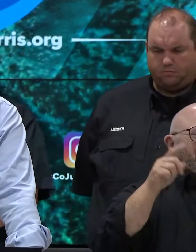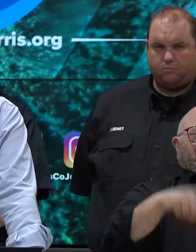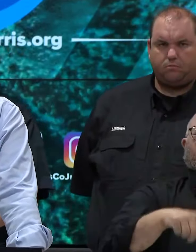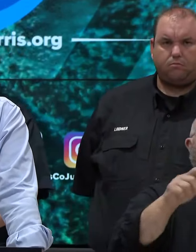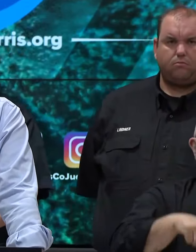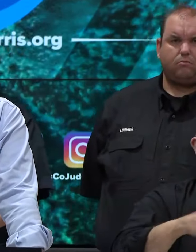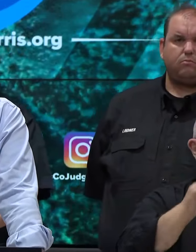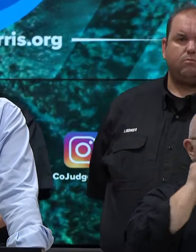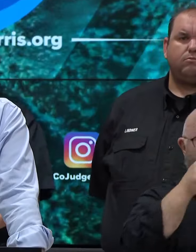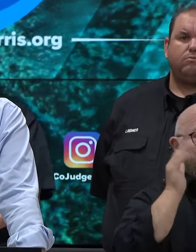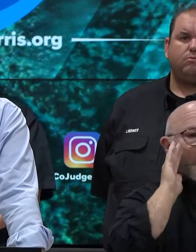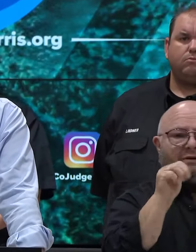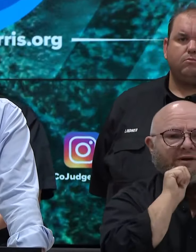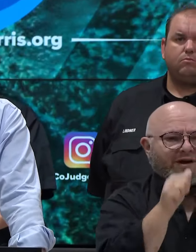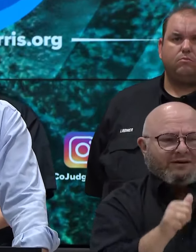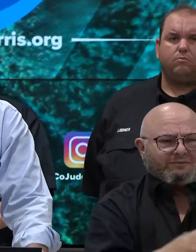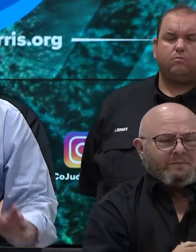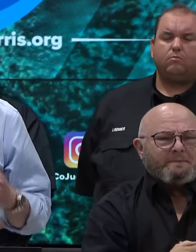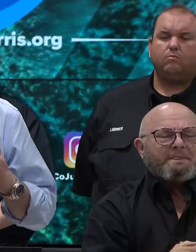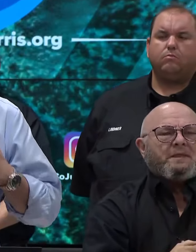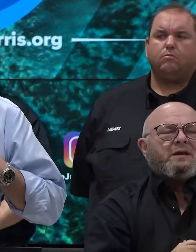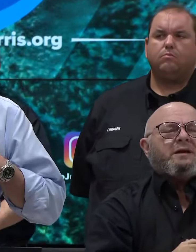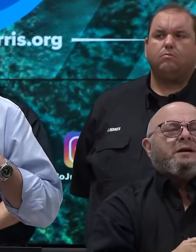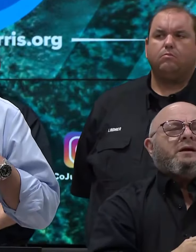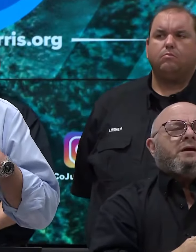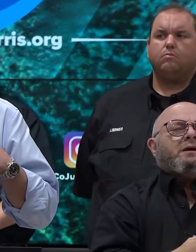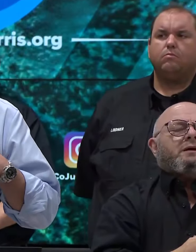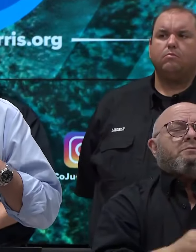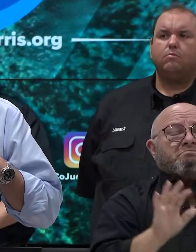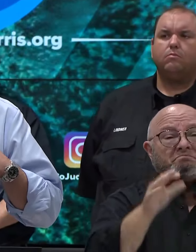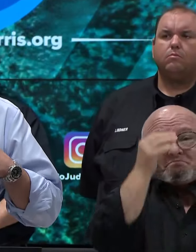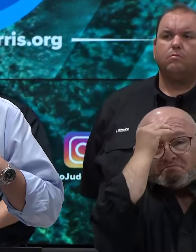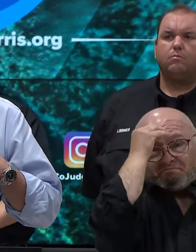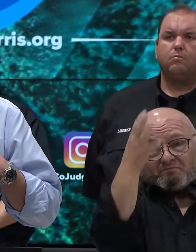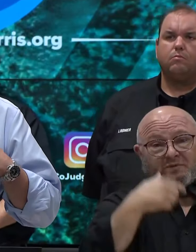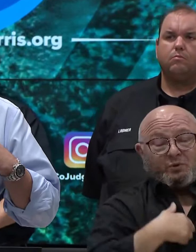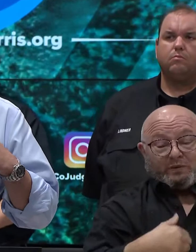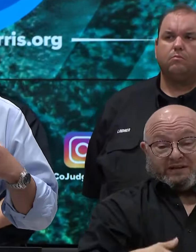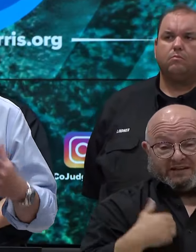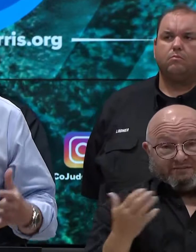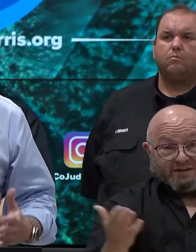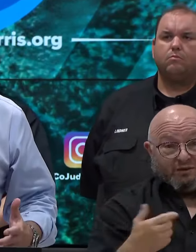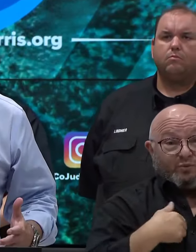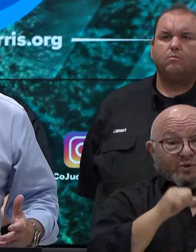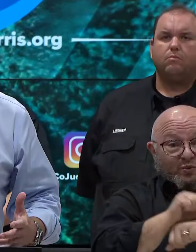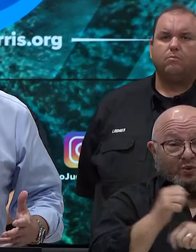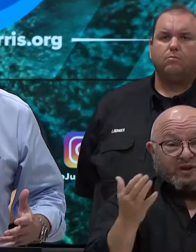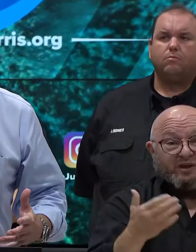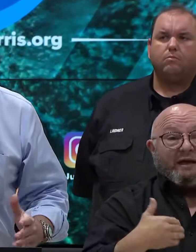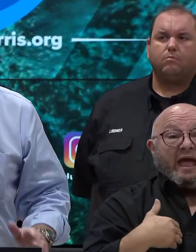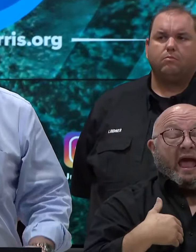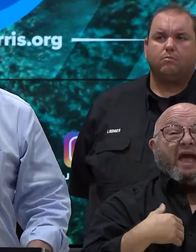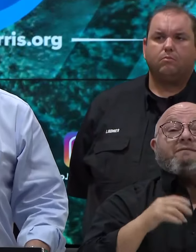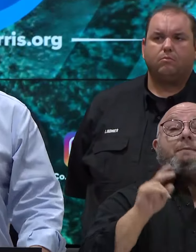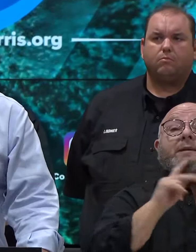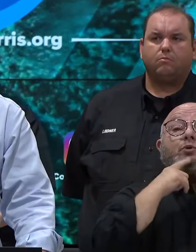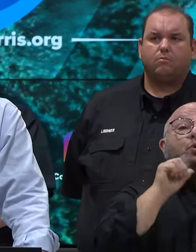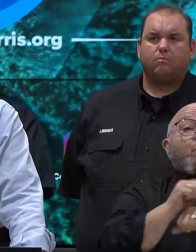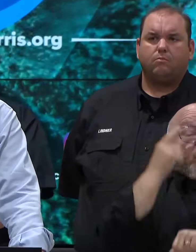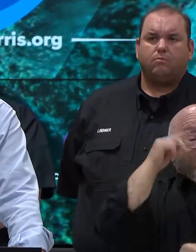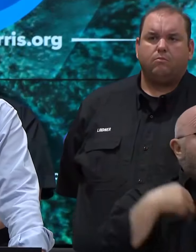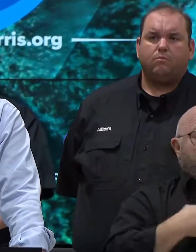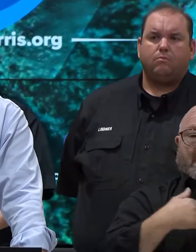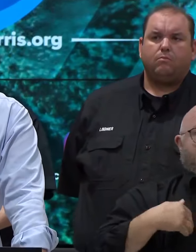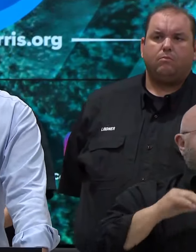going to be tomorrow. But and look, we live here, we work here, we have employees that don't have power as